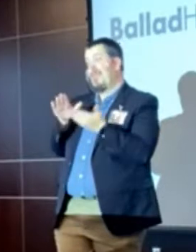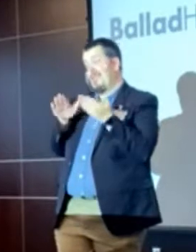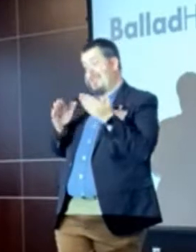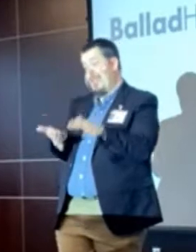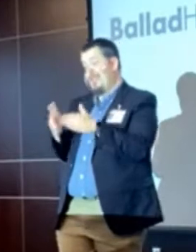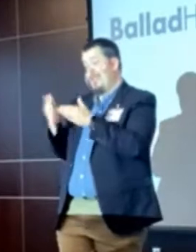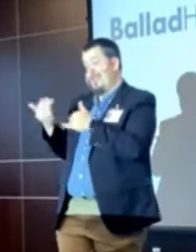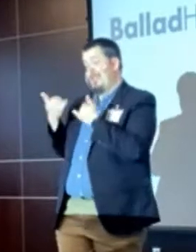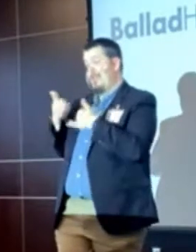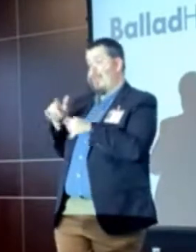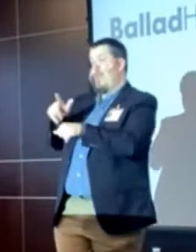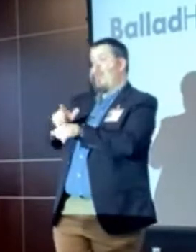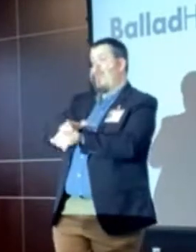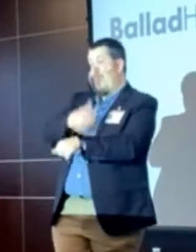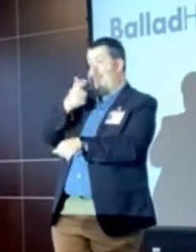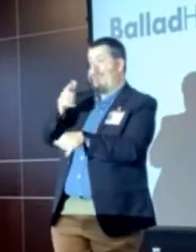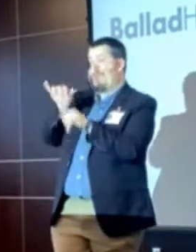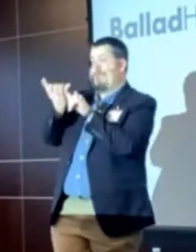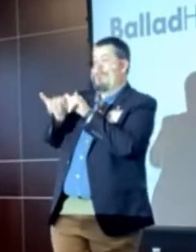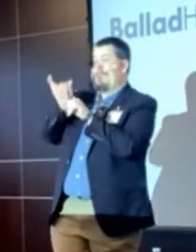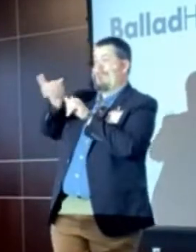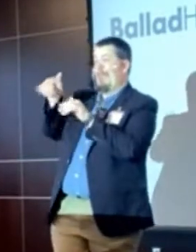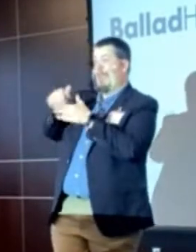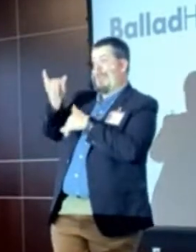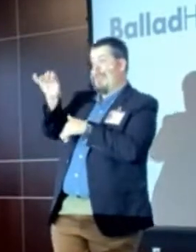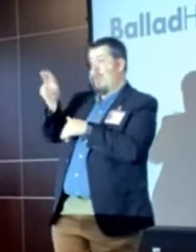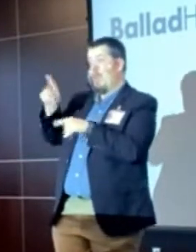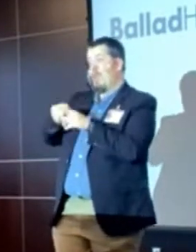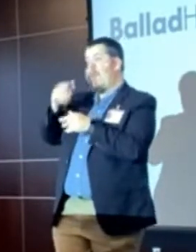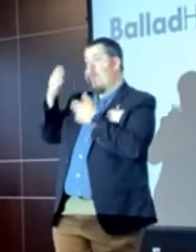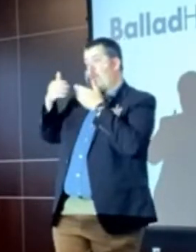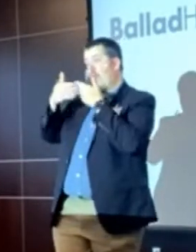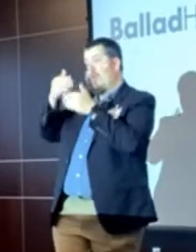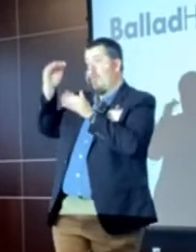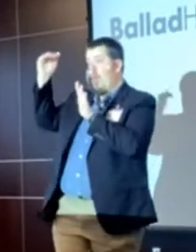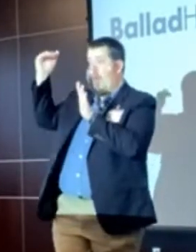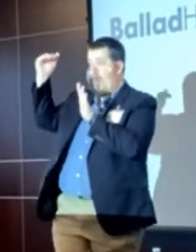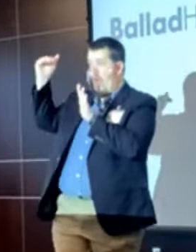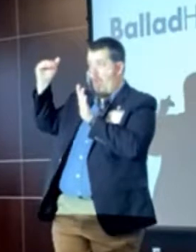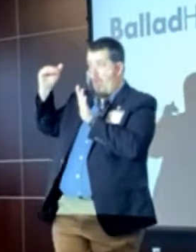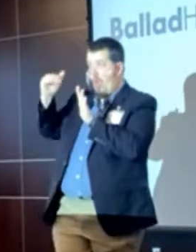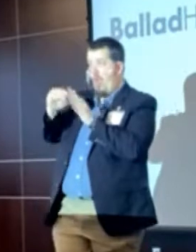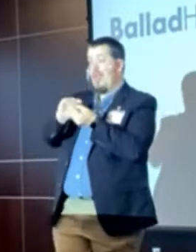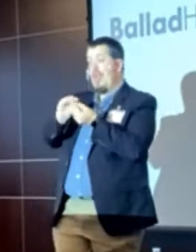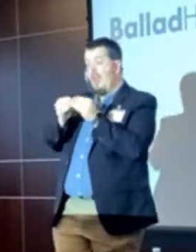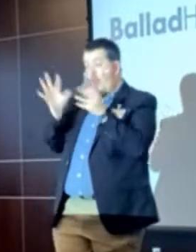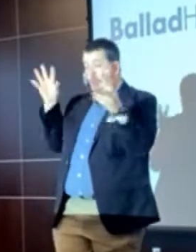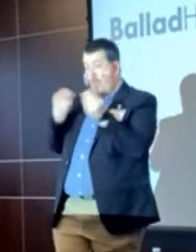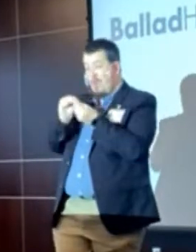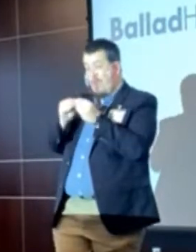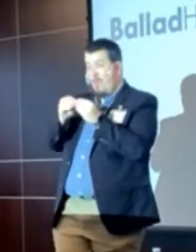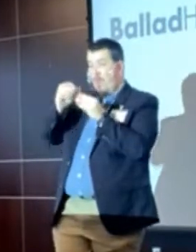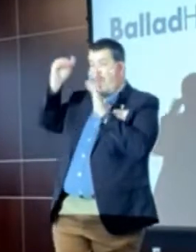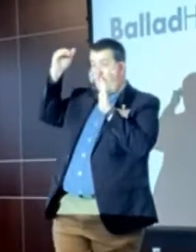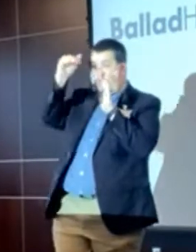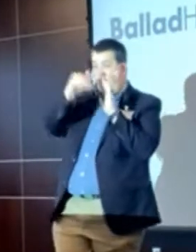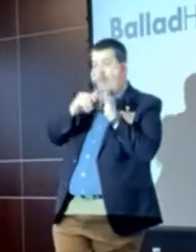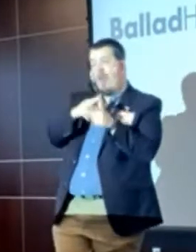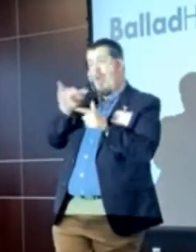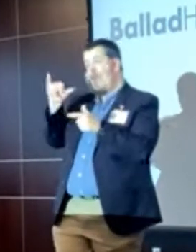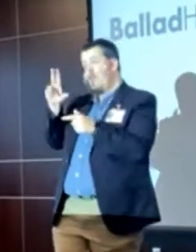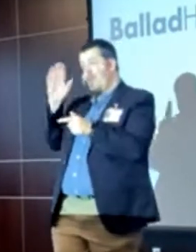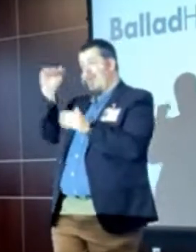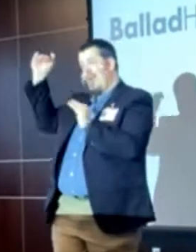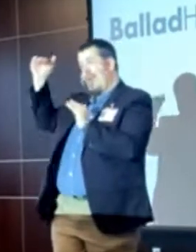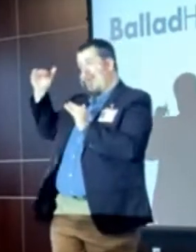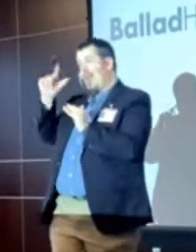to see a longer length of stay for those patients that are in ICU, but they will eventually come down as the total number of infections and the total number of patients being